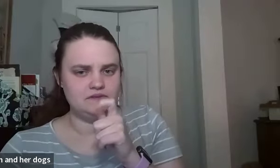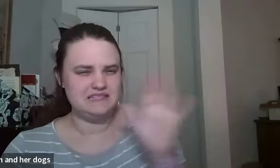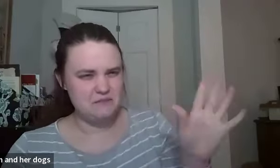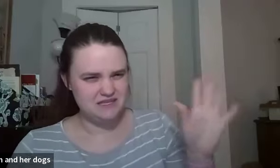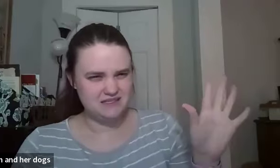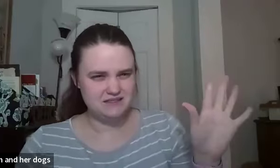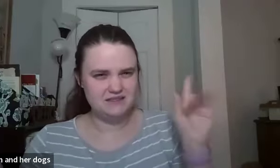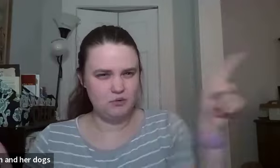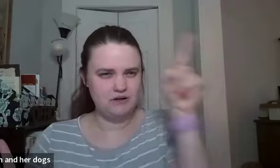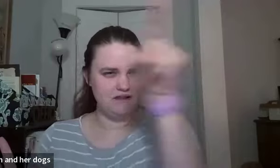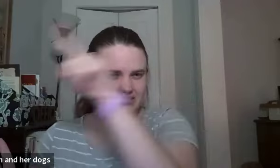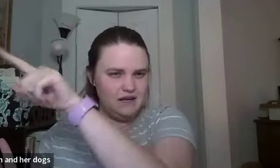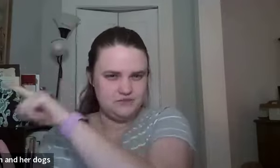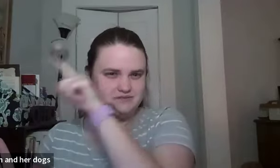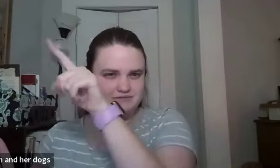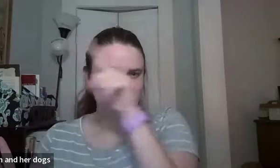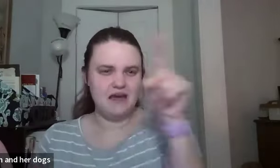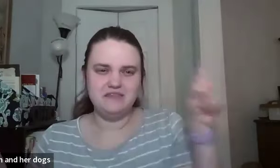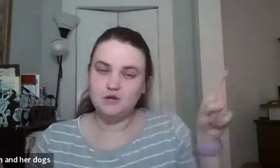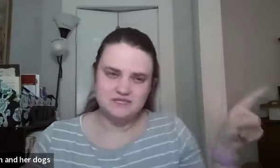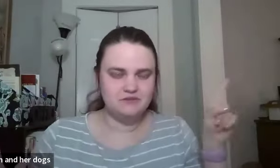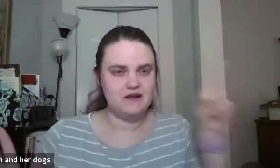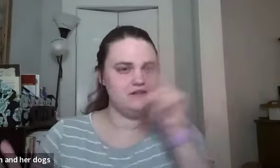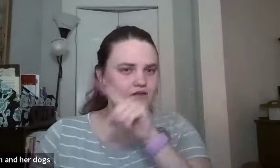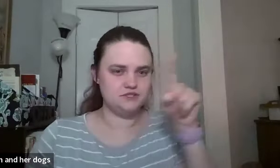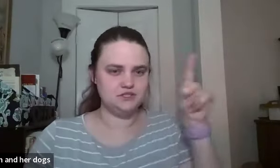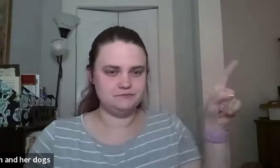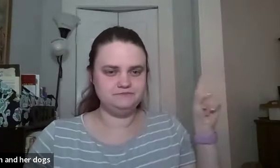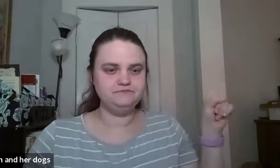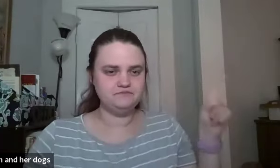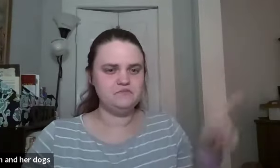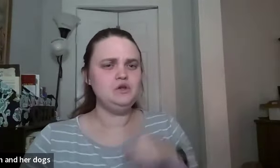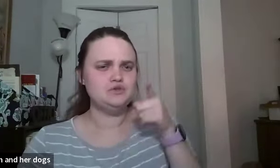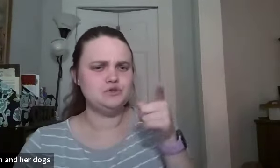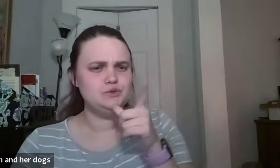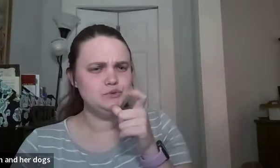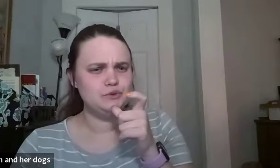Does that make sense? The pointing, like it helps. I think it helps simplify a lot for sure. So you, who?